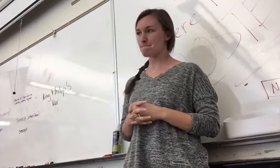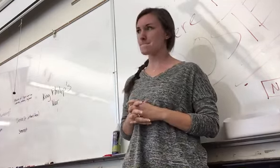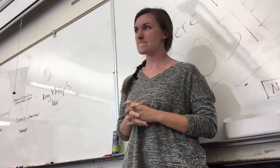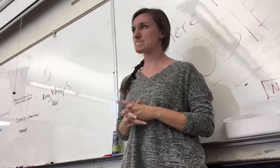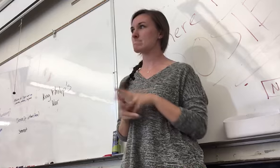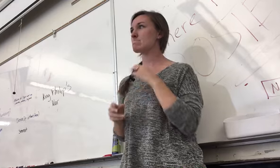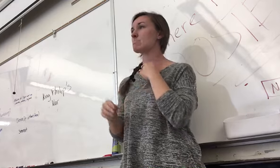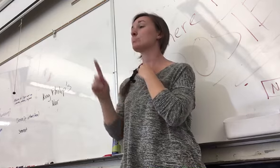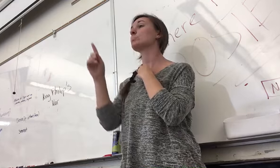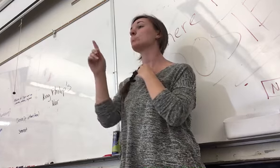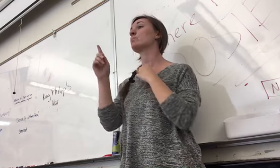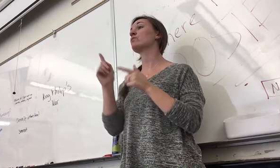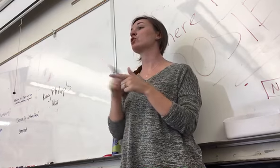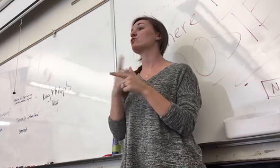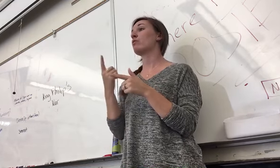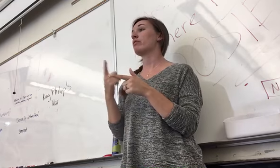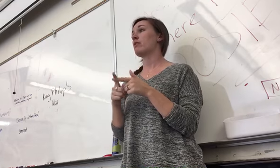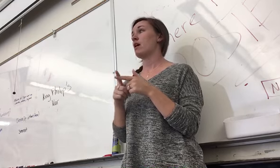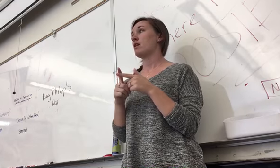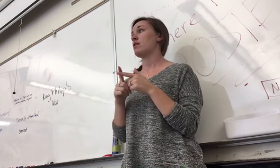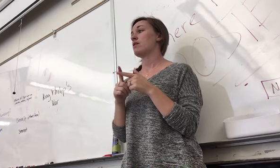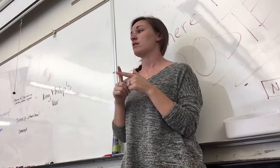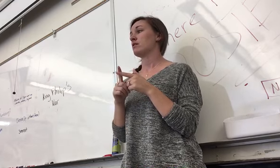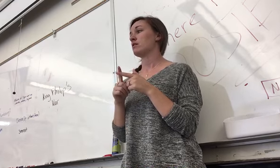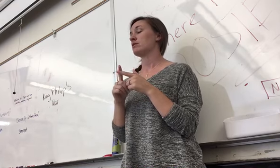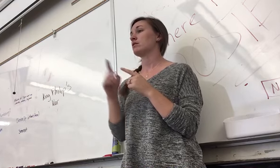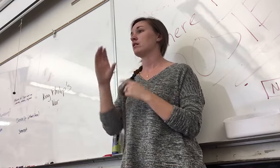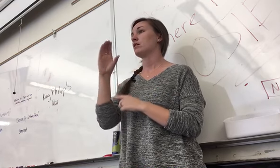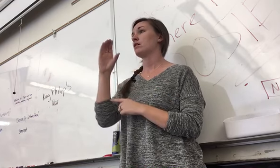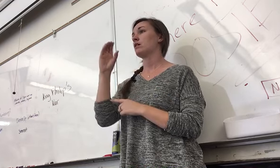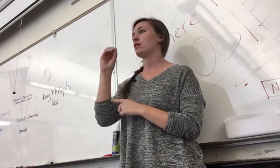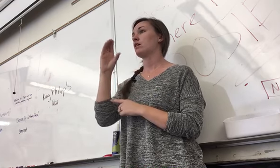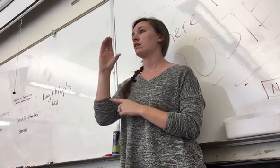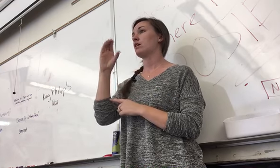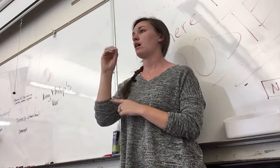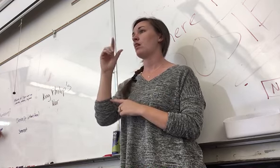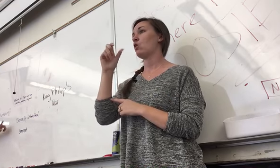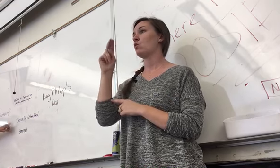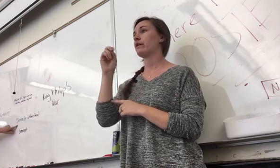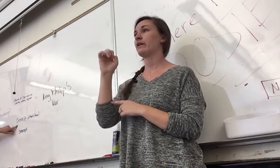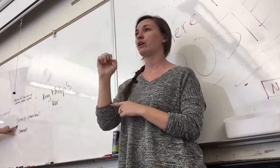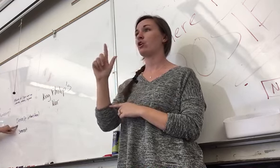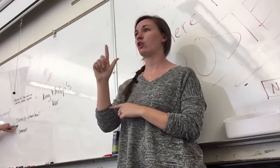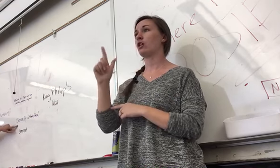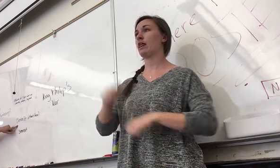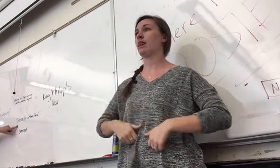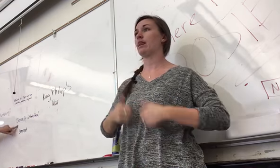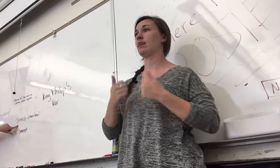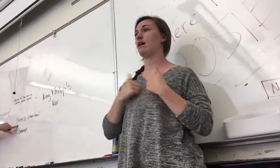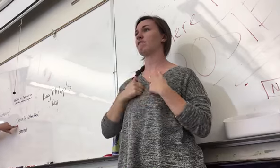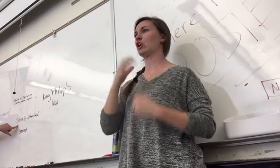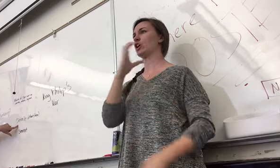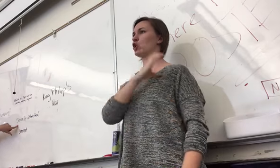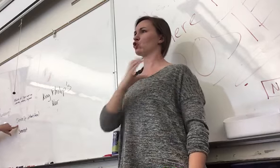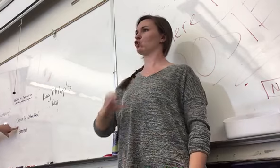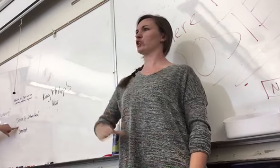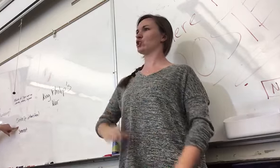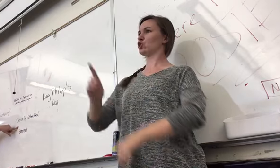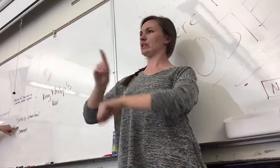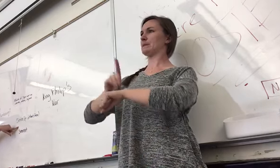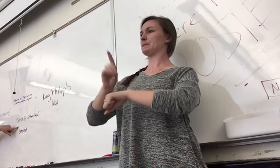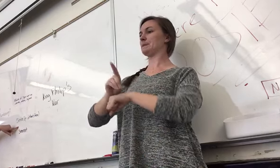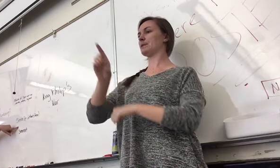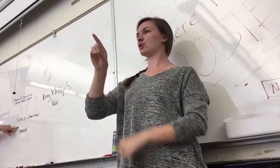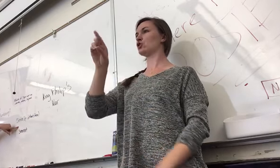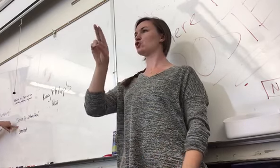Okay, so then we're going to get into colonial life. So, Christian duty. Christian duty is the